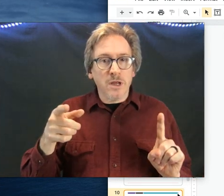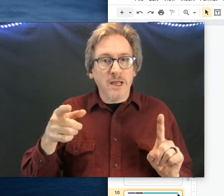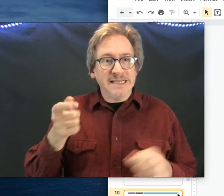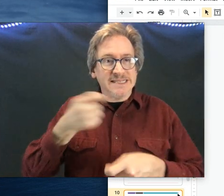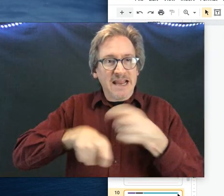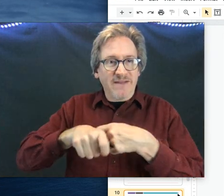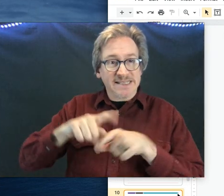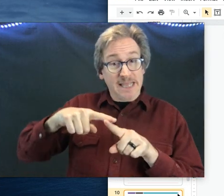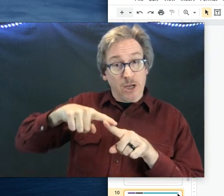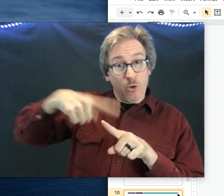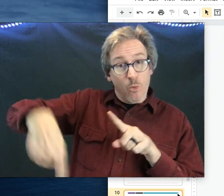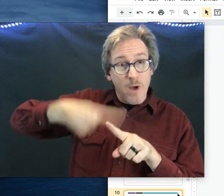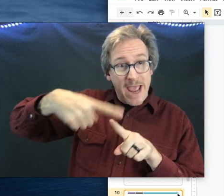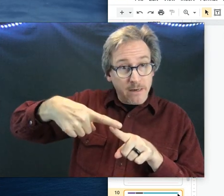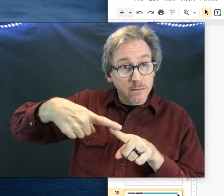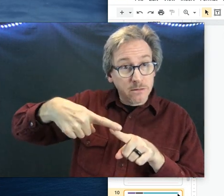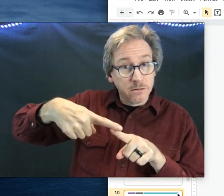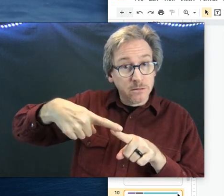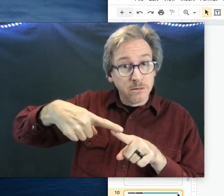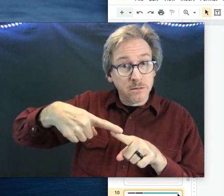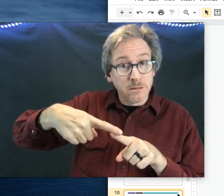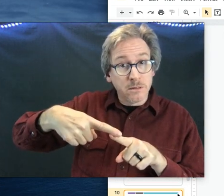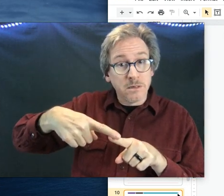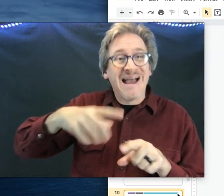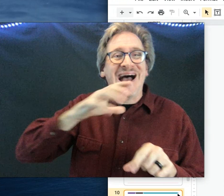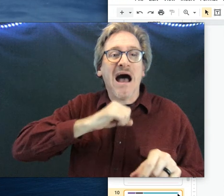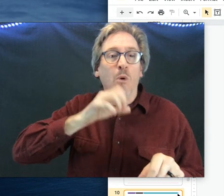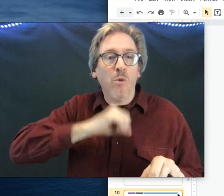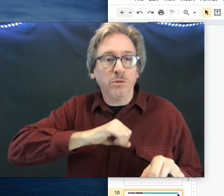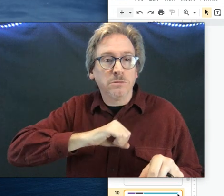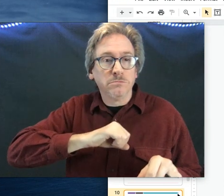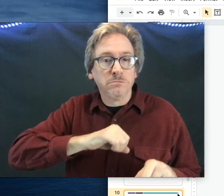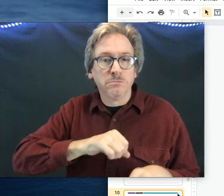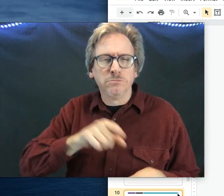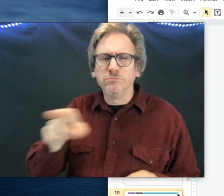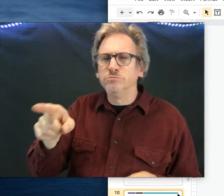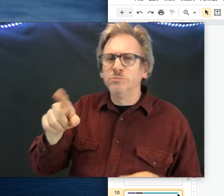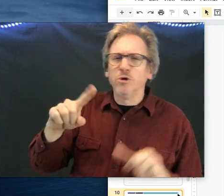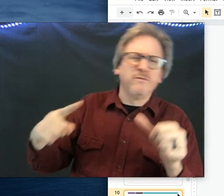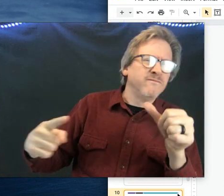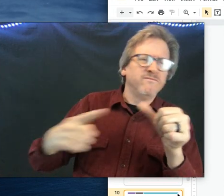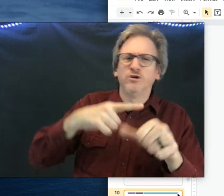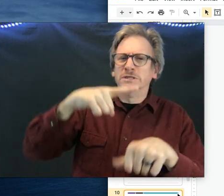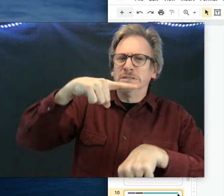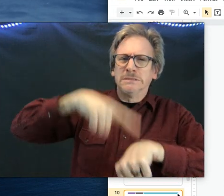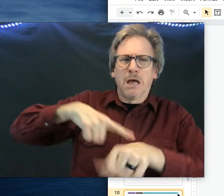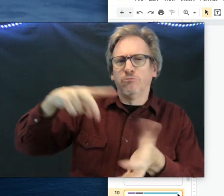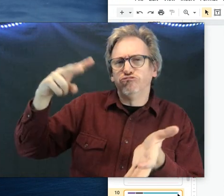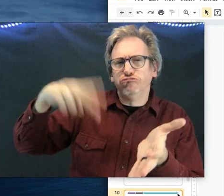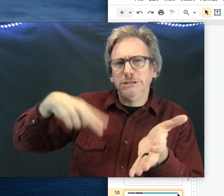So instead of asking when, how old?